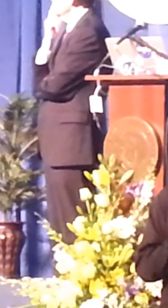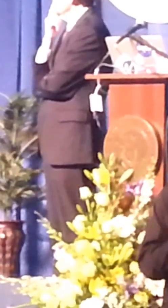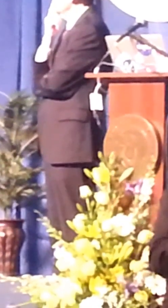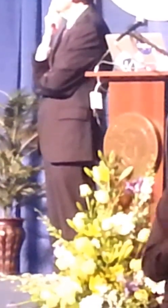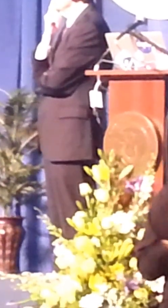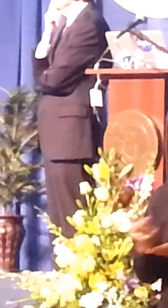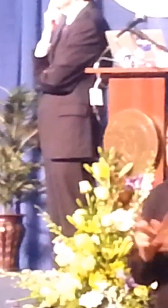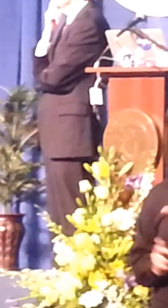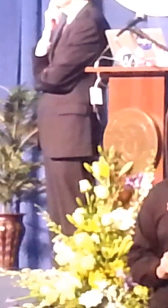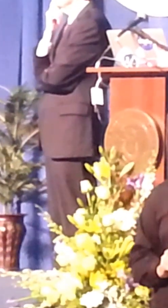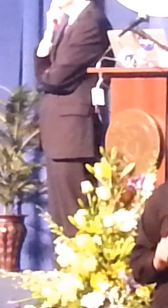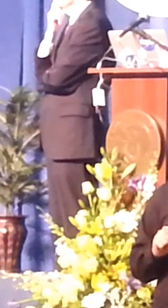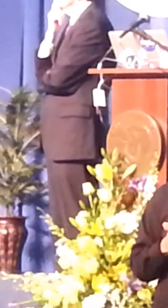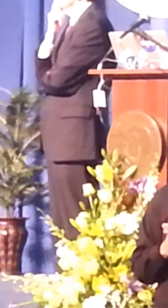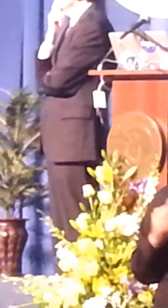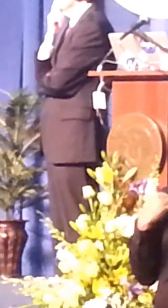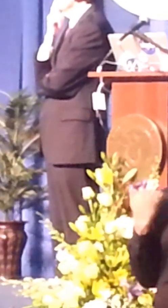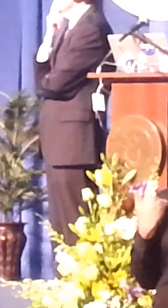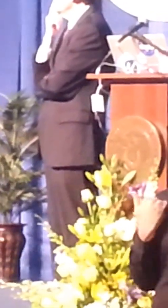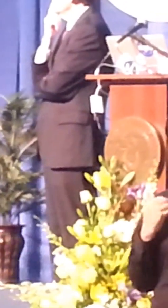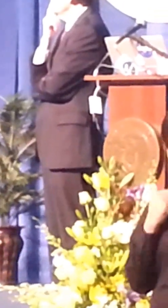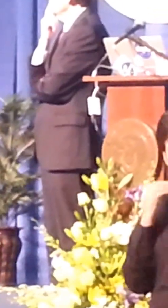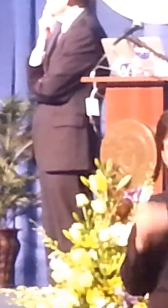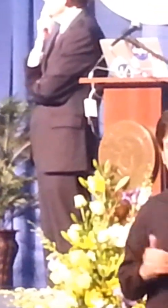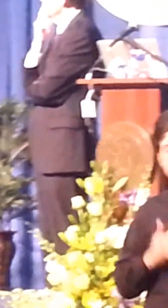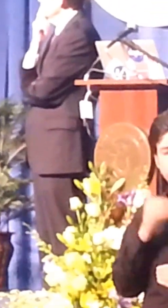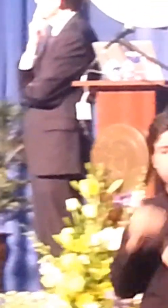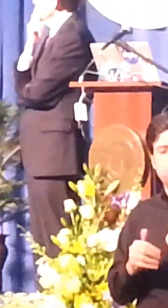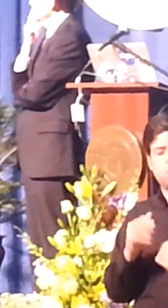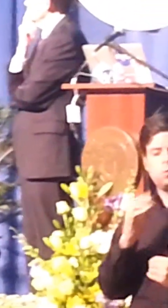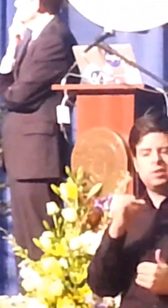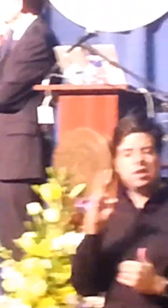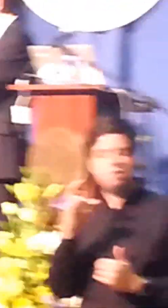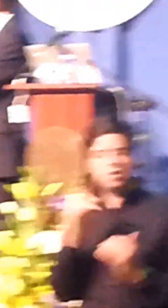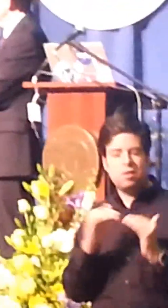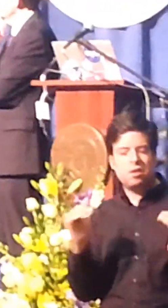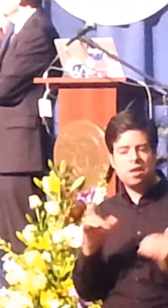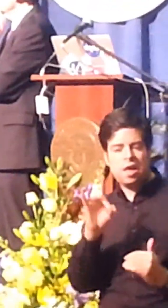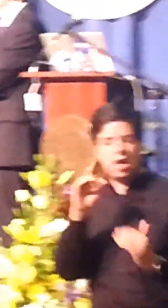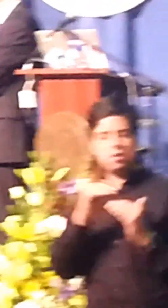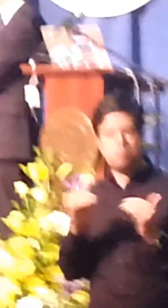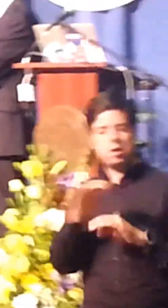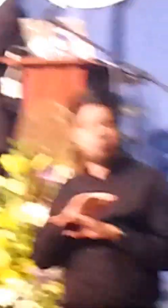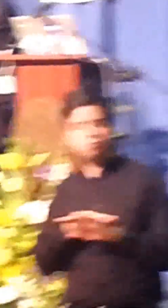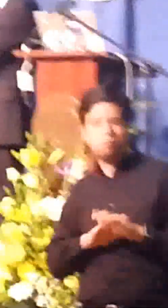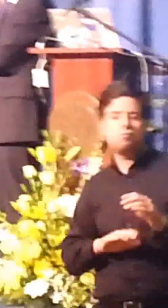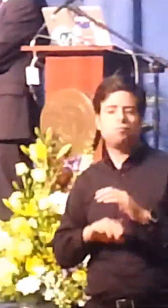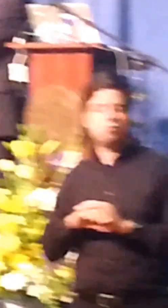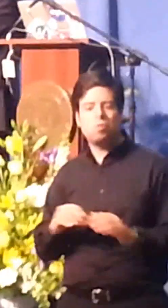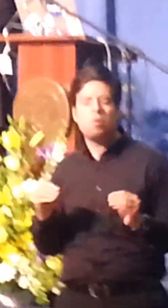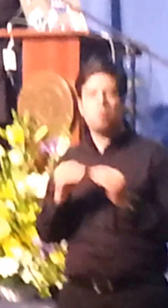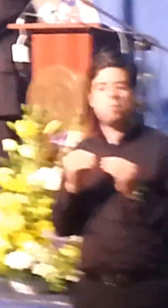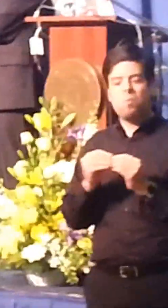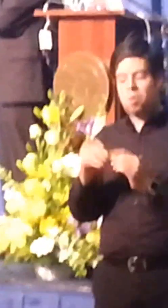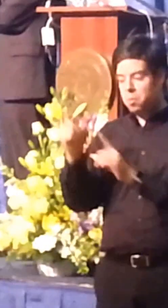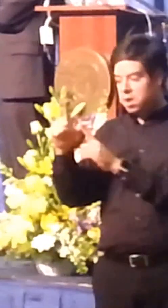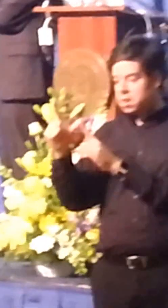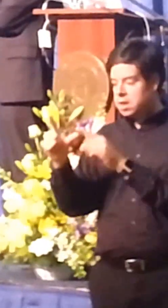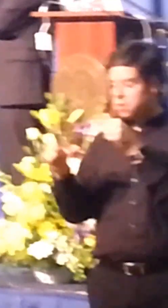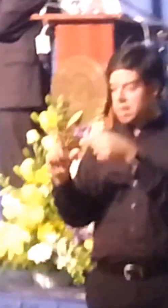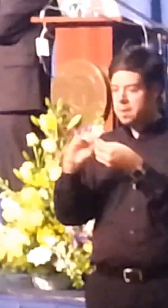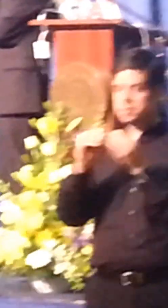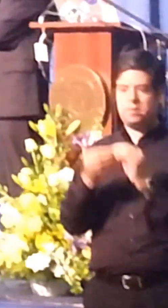of a process, start at a younger grade so that by the time you're in 7th, 8th grade, you are more comfortable with letters representing numbers. That would be